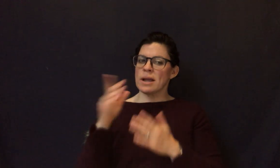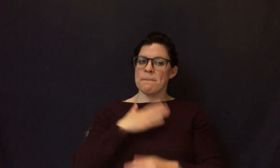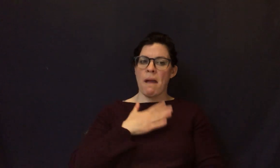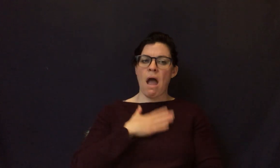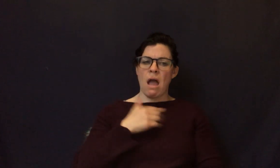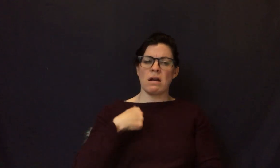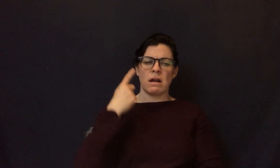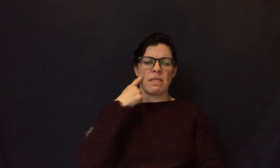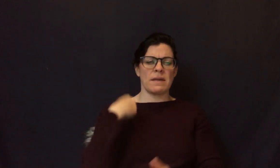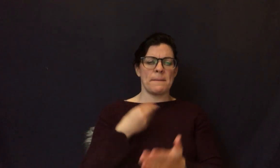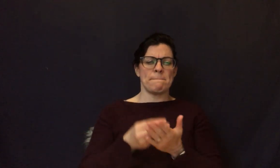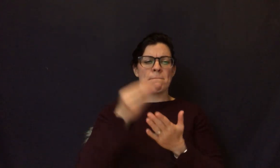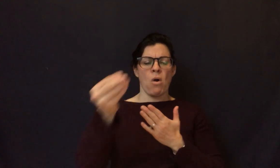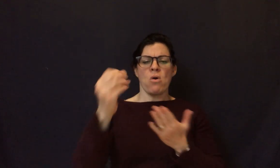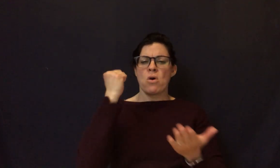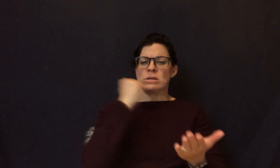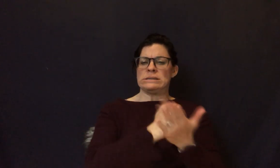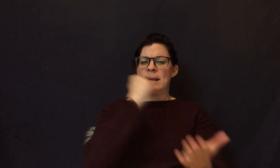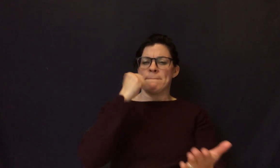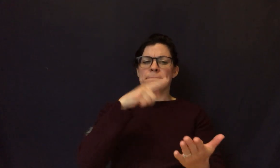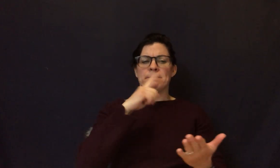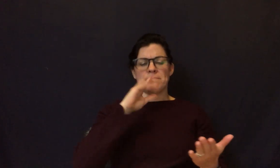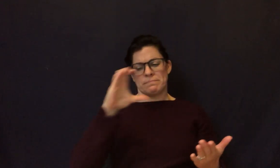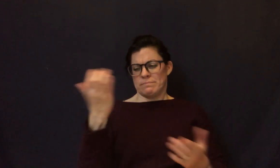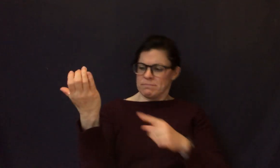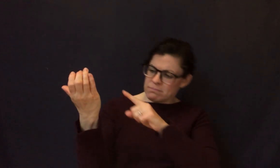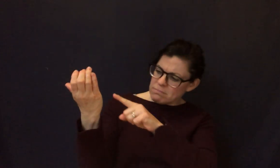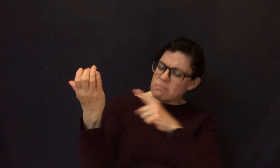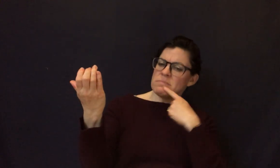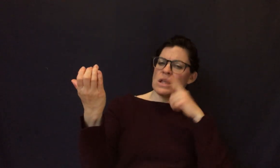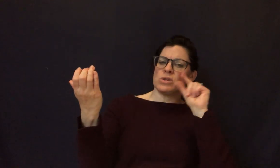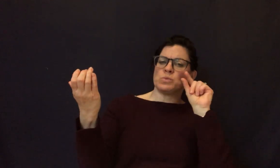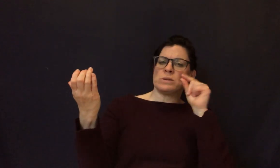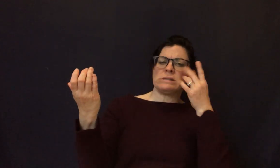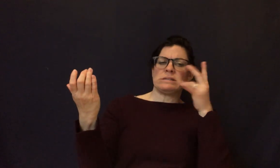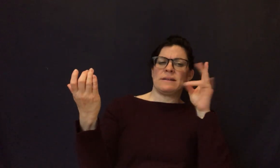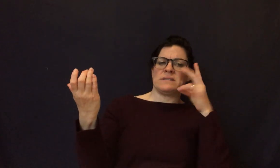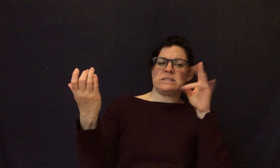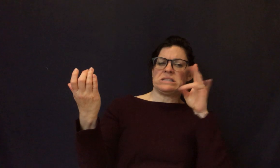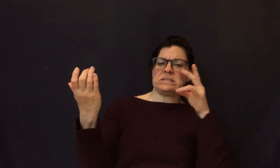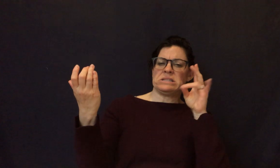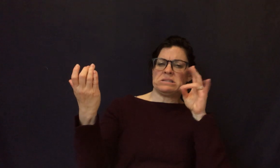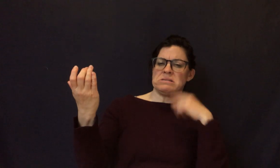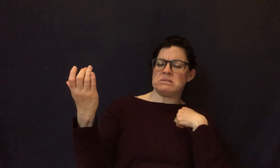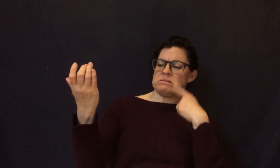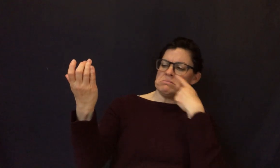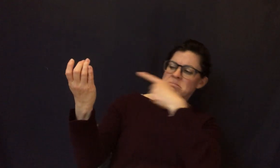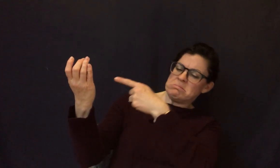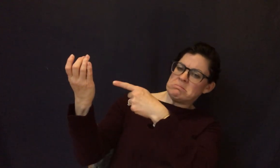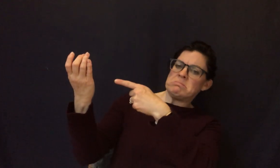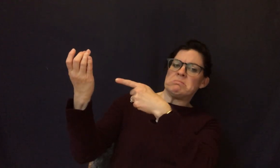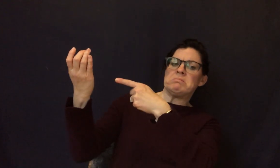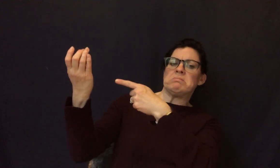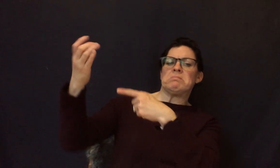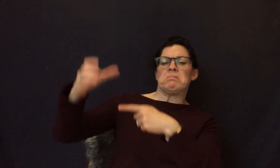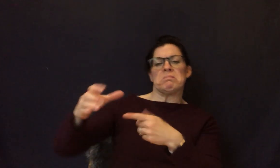bottom 2017. Okay, so that means that I still have a couple of years before I need to replace it. All